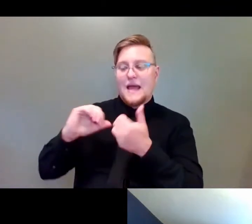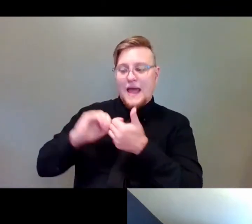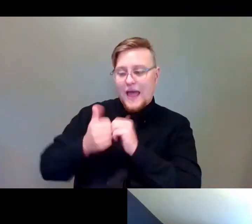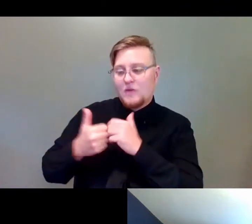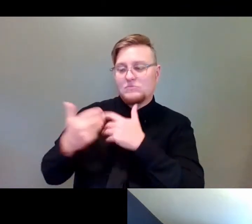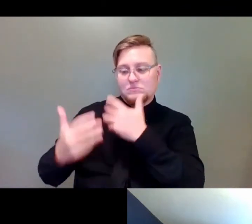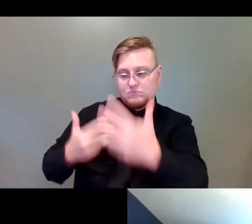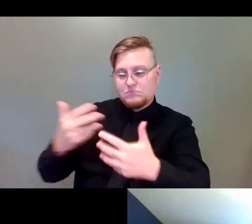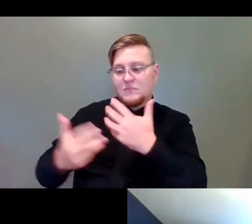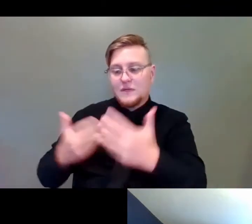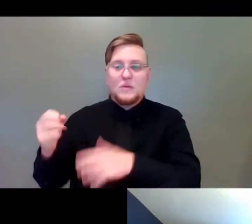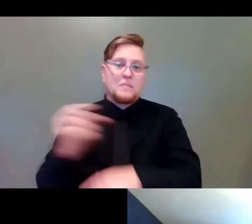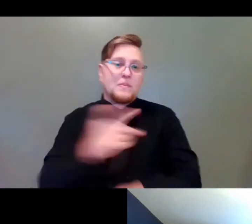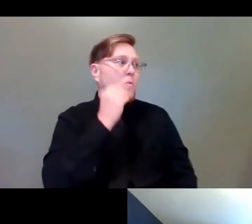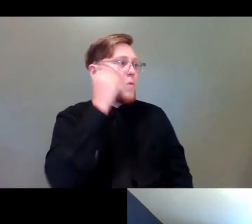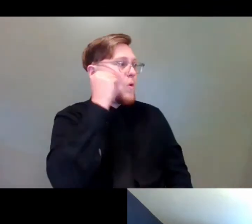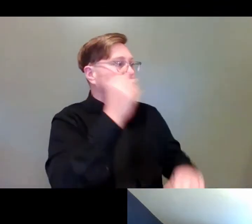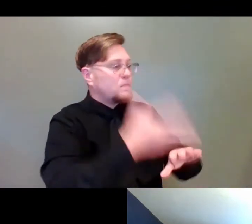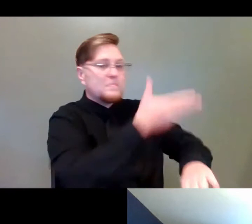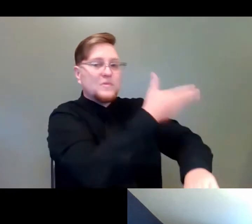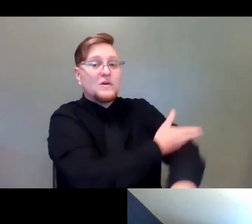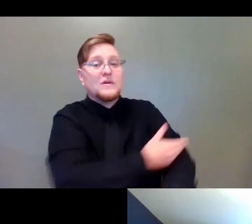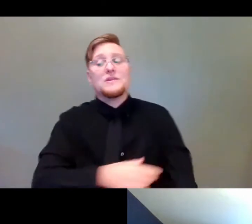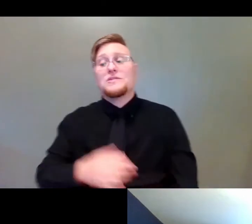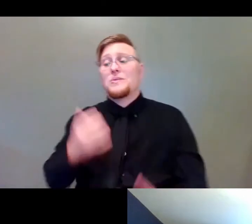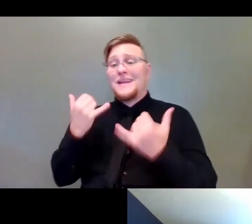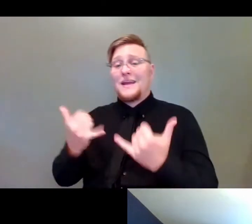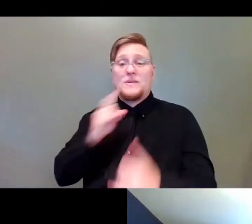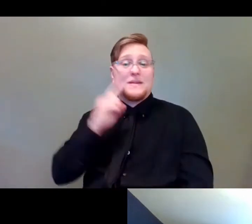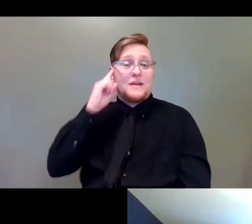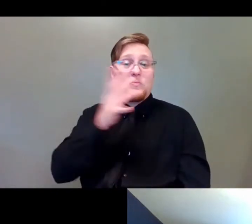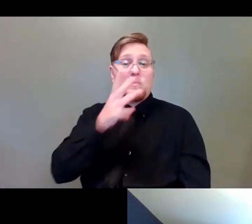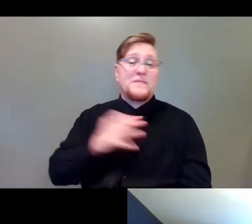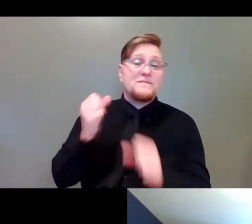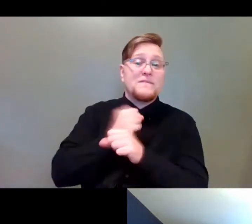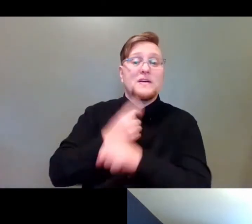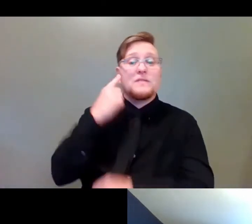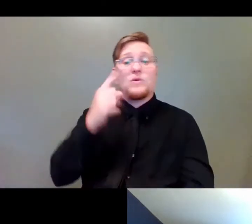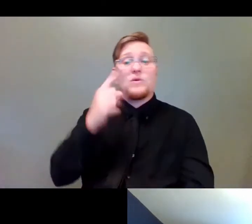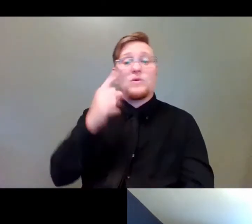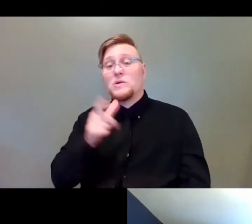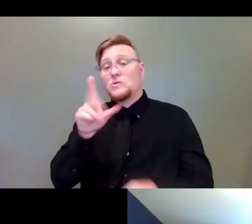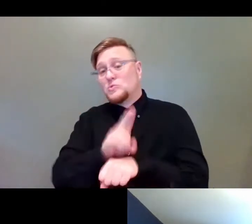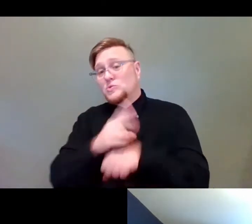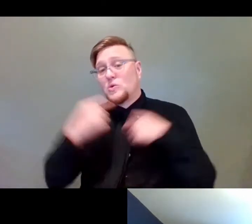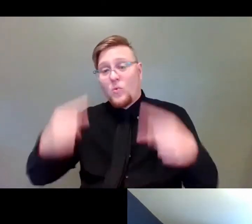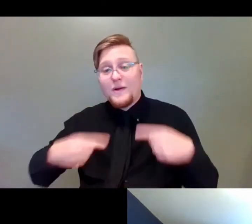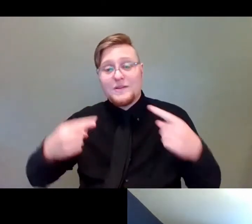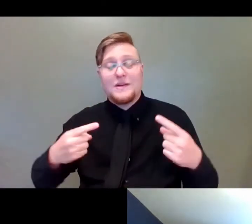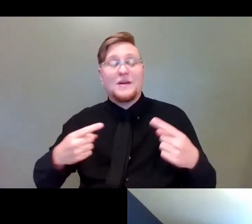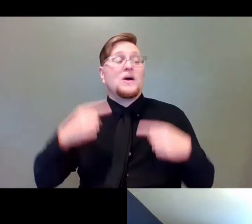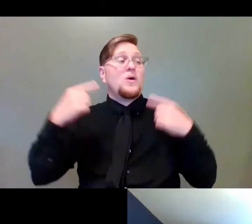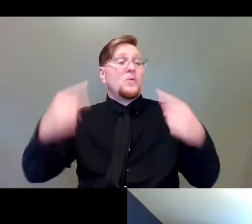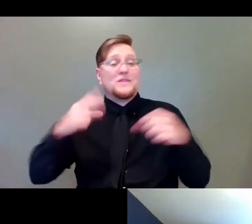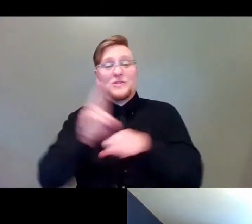for wheelchair ramps, and women who are wheelchair users are, fighting for assistive technology. I mean, all of us, it's